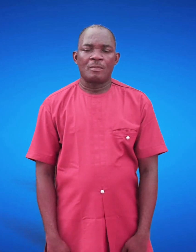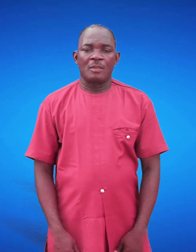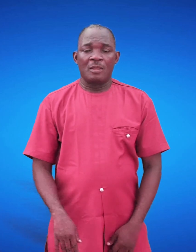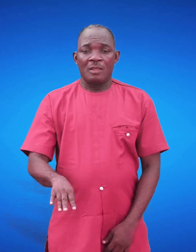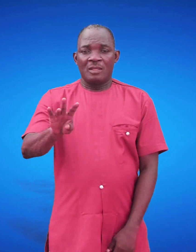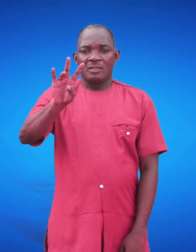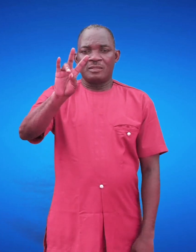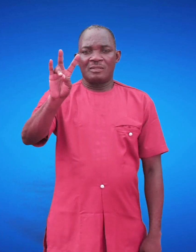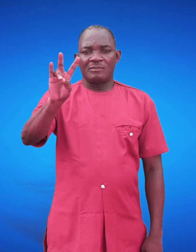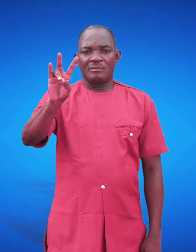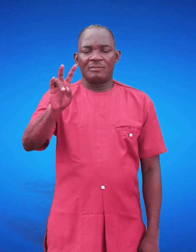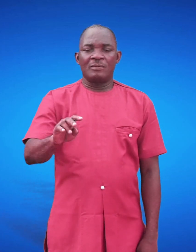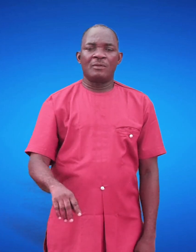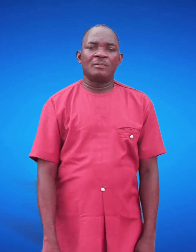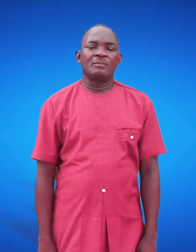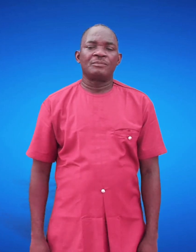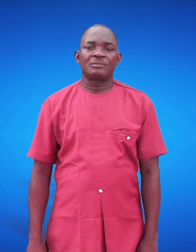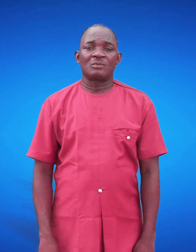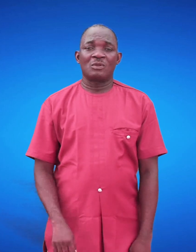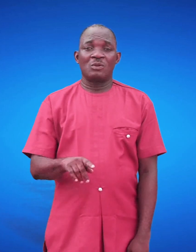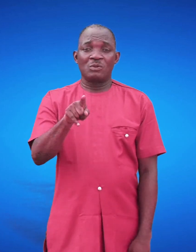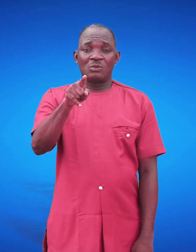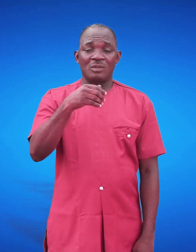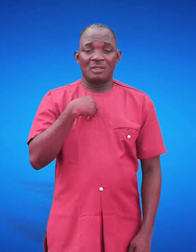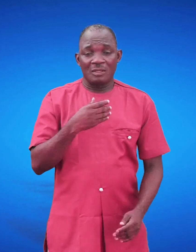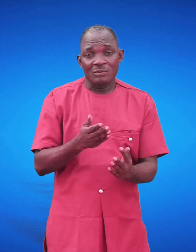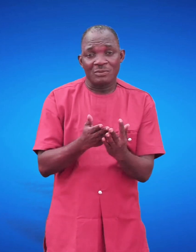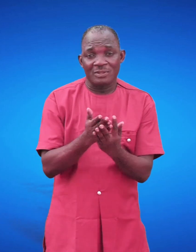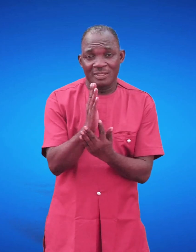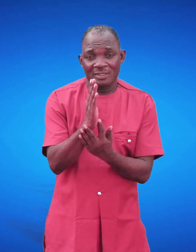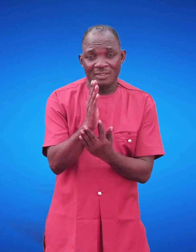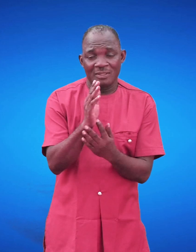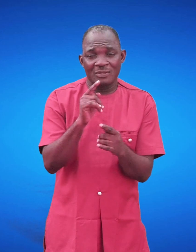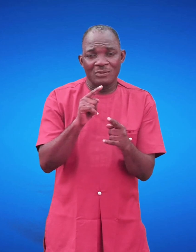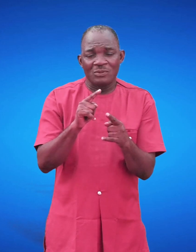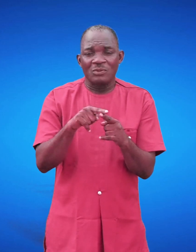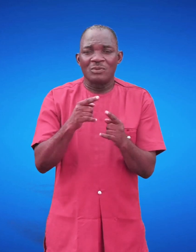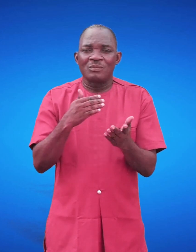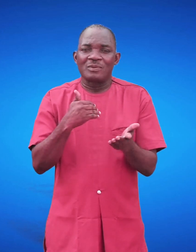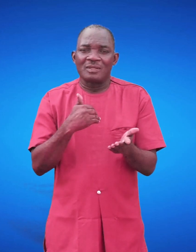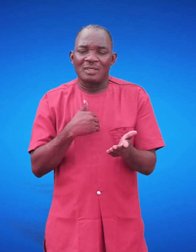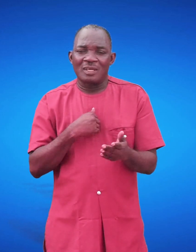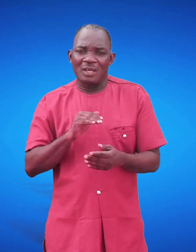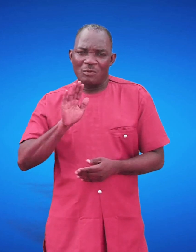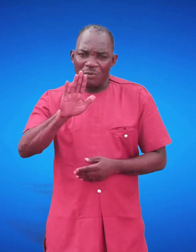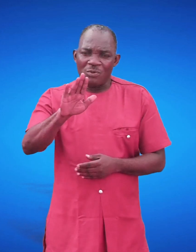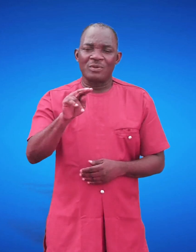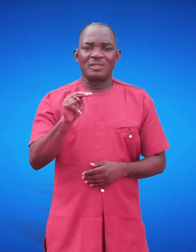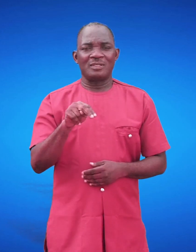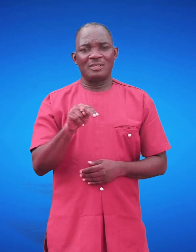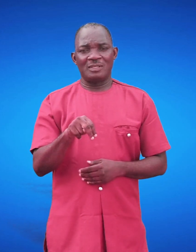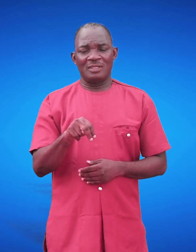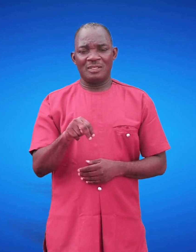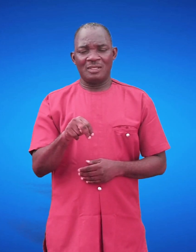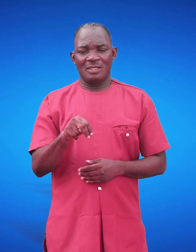7. You have the right to have your needs taken